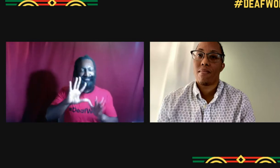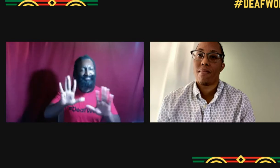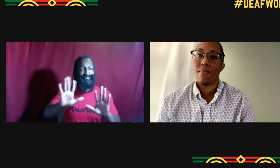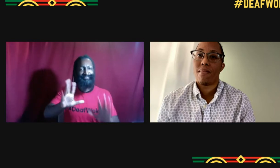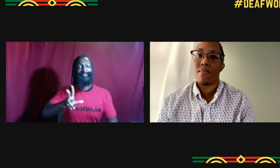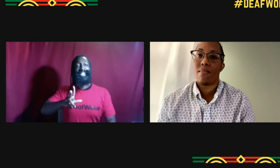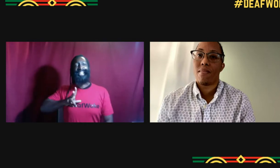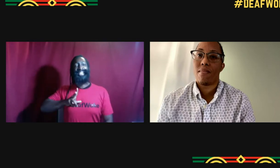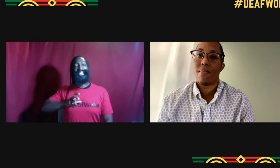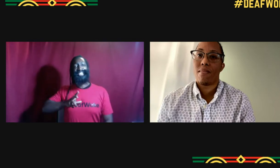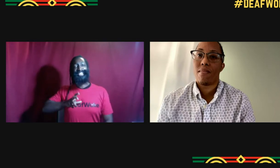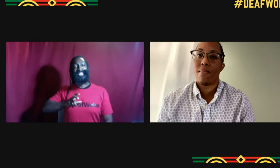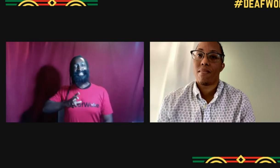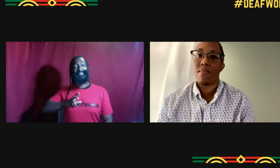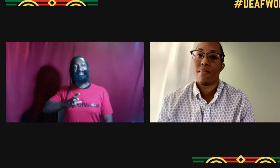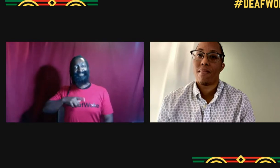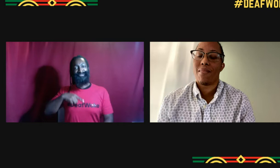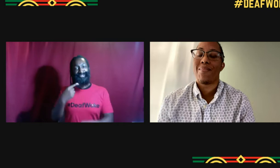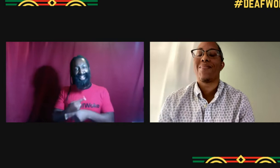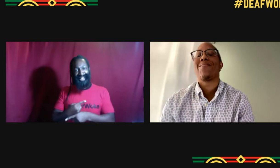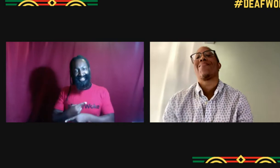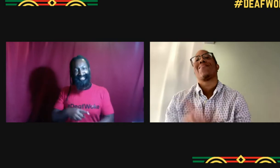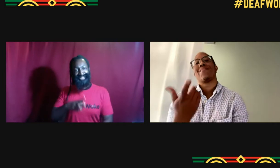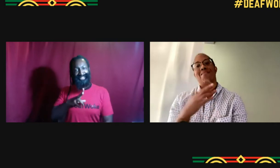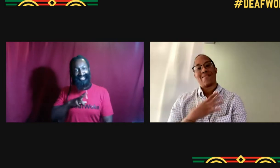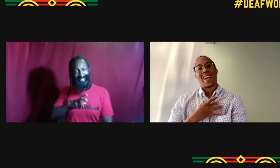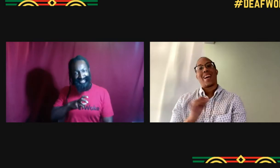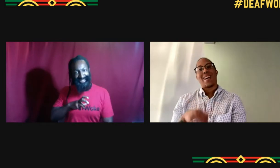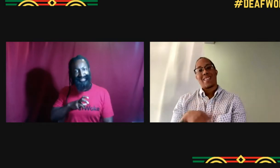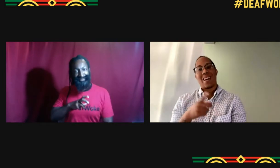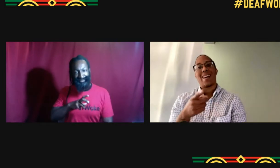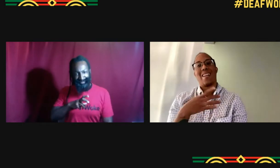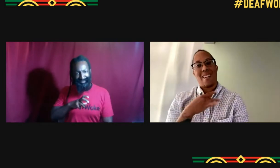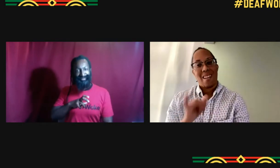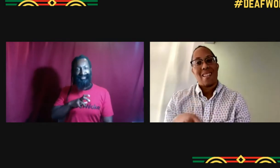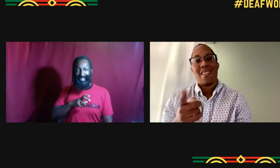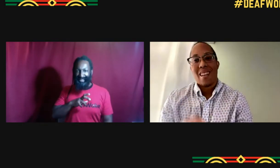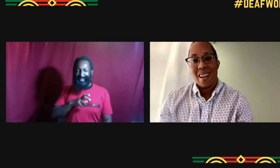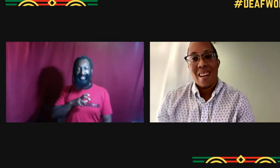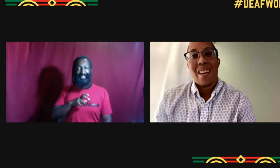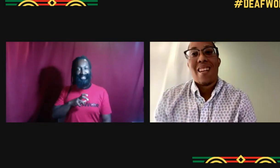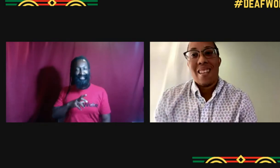Mm-hmm. You know, who's willing to listen? Not with their eyes or their ears,